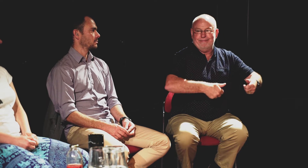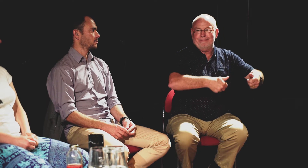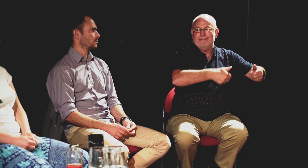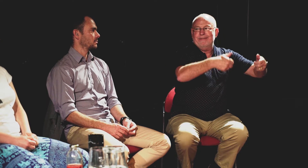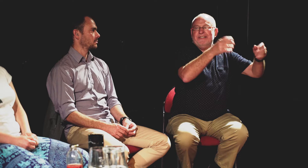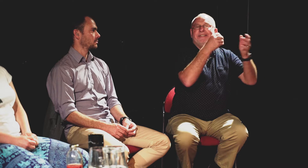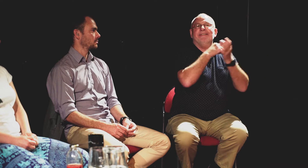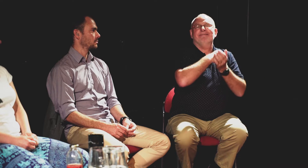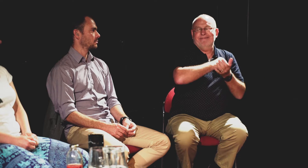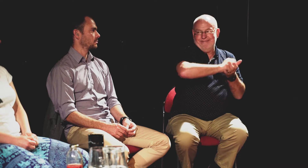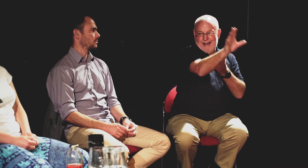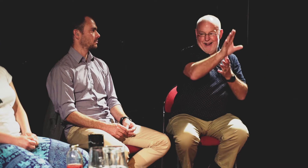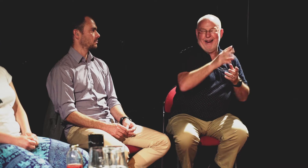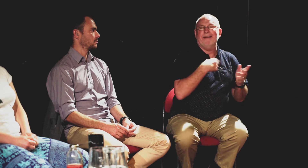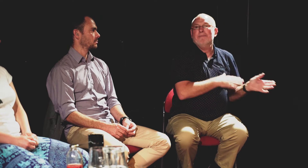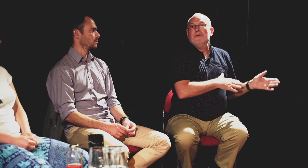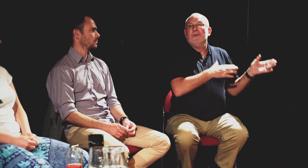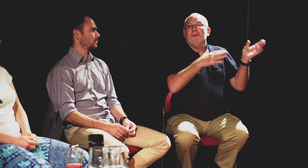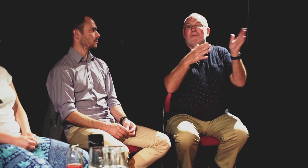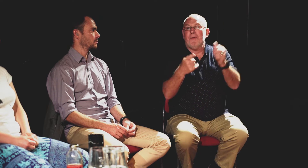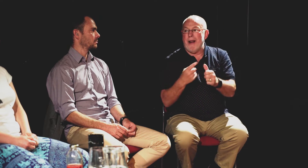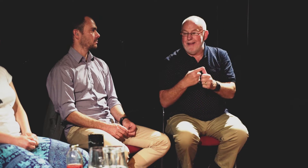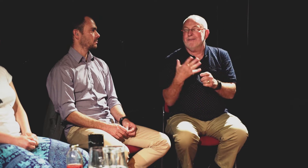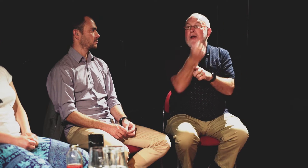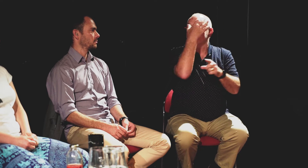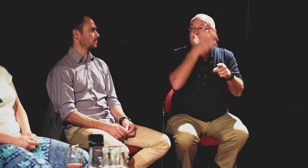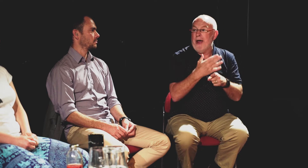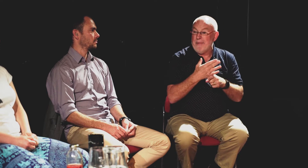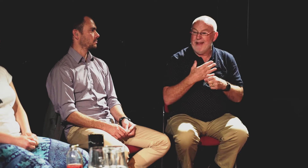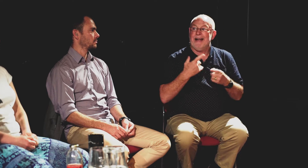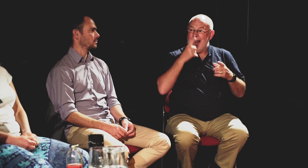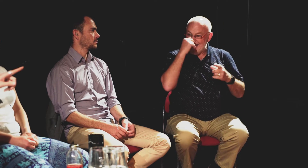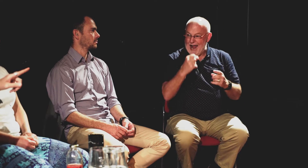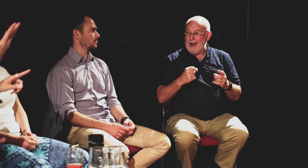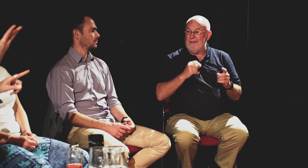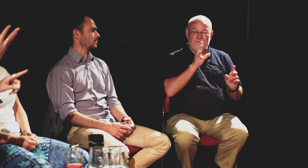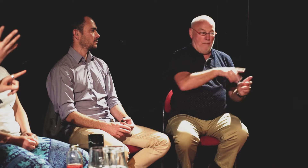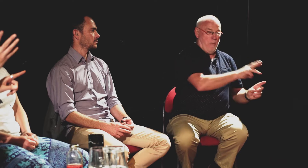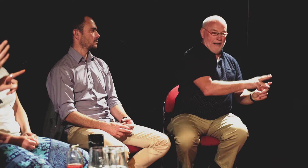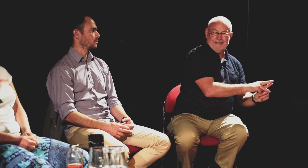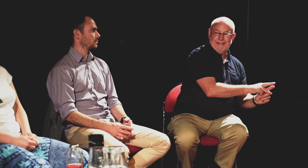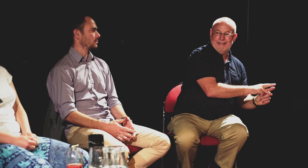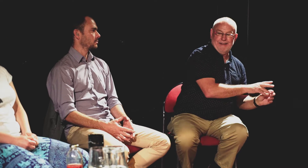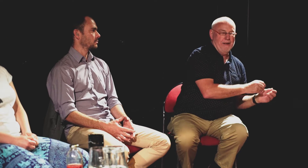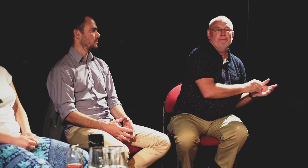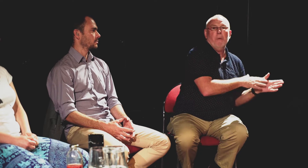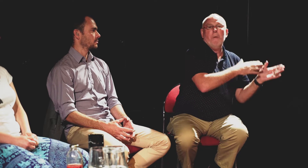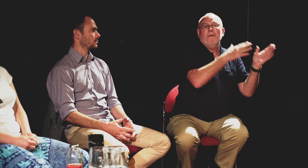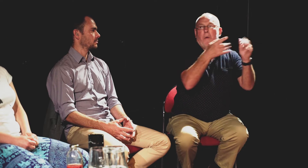a little while, and then we sold that business, and I moved to Auckland, whereas I got a job. So From where, Tony? I moved